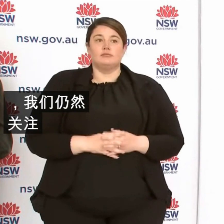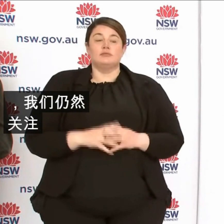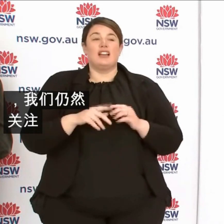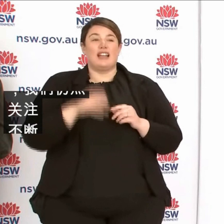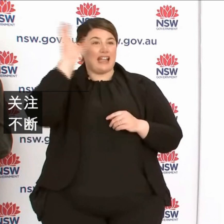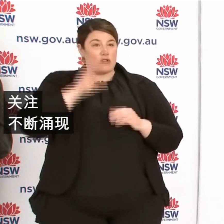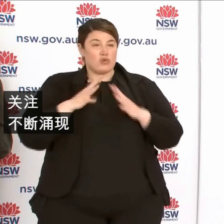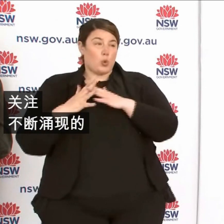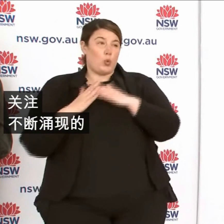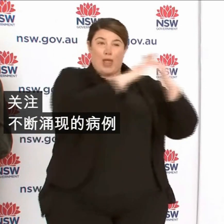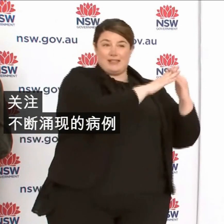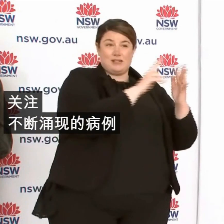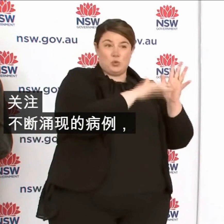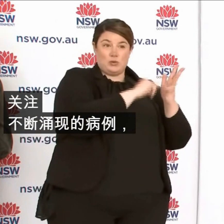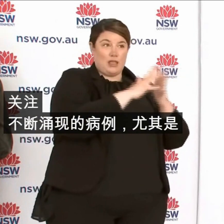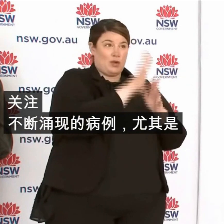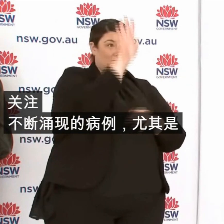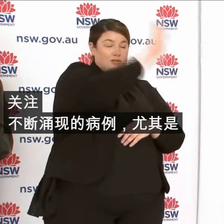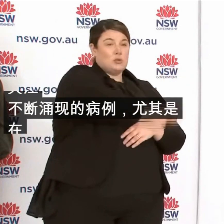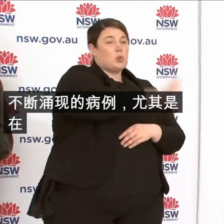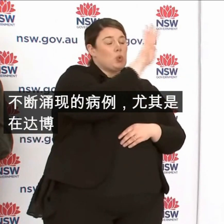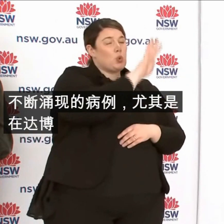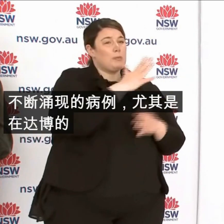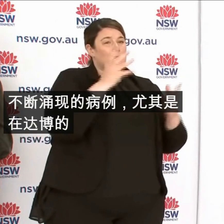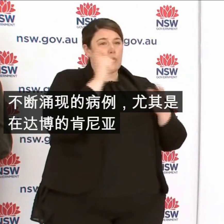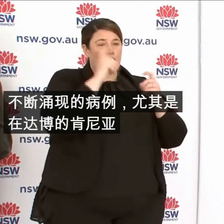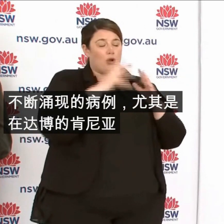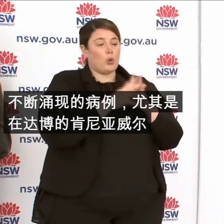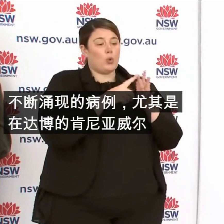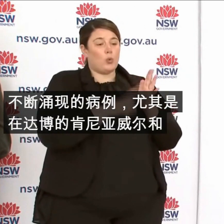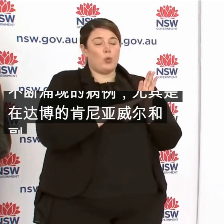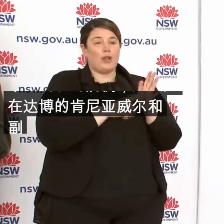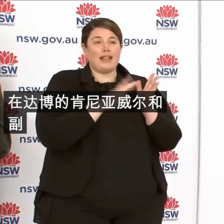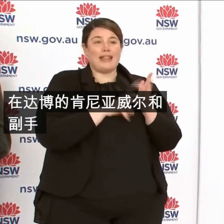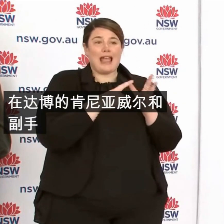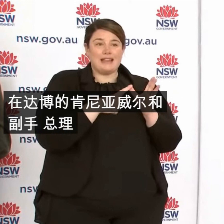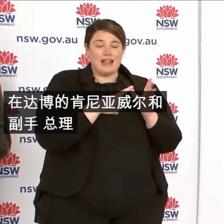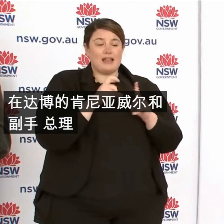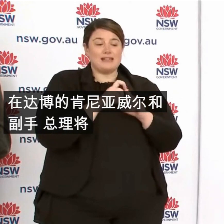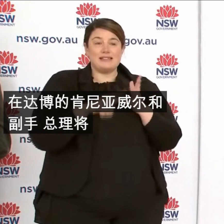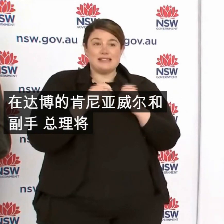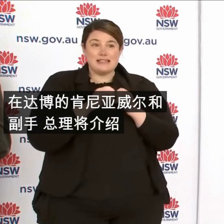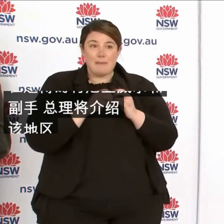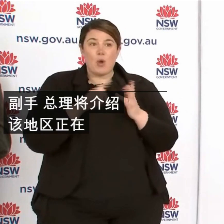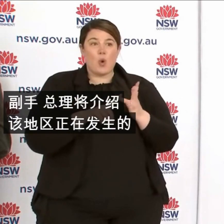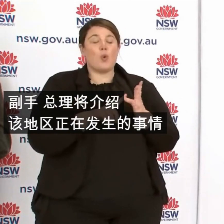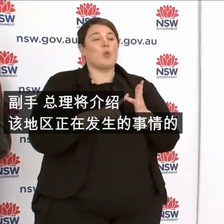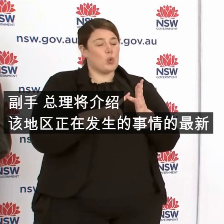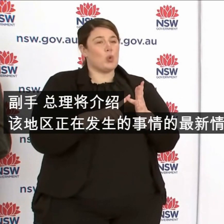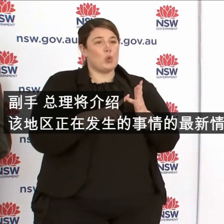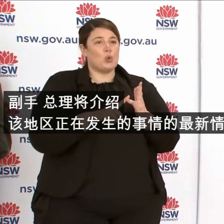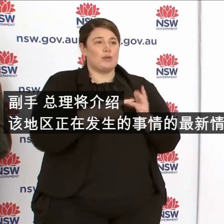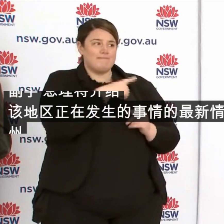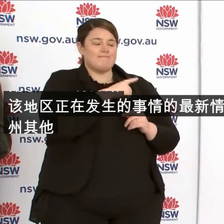concerned with the cases bubbling along, especially around Wilcannia and Dubbo, and the Deputy Premier will give an update on what is happening in